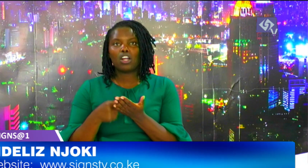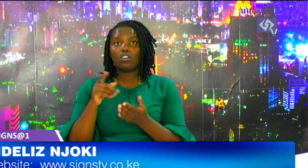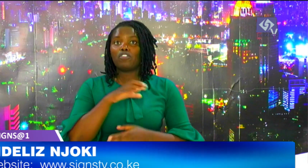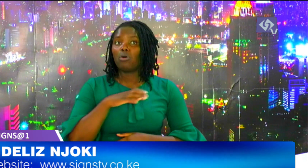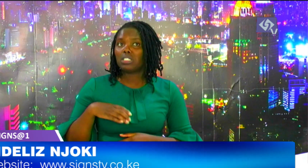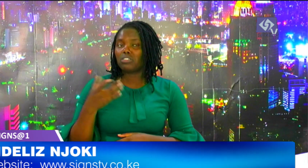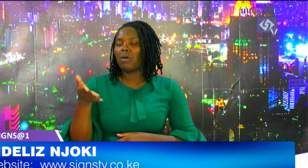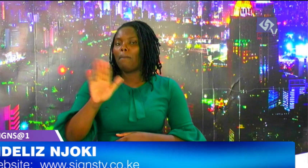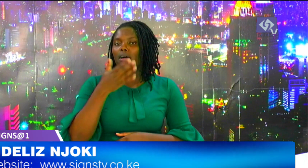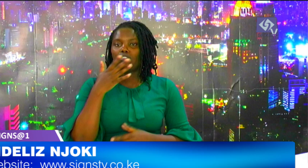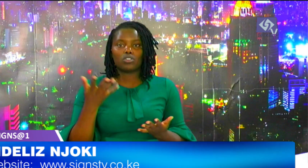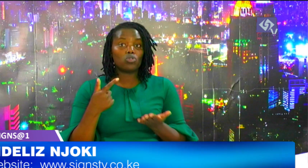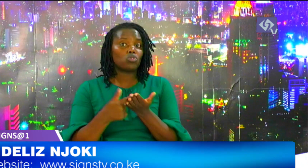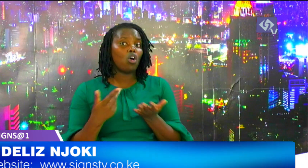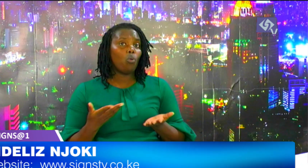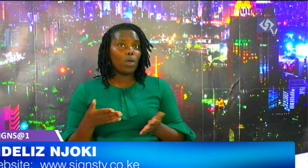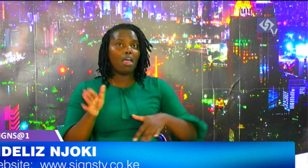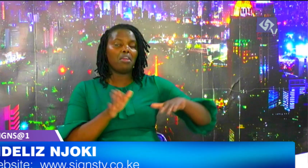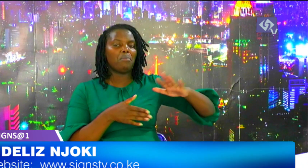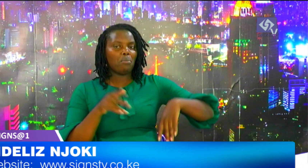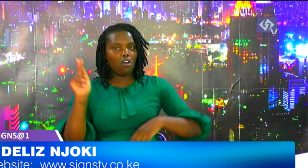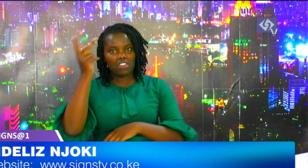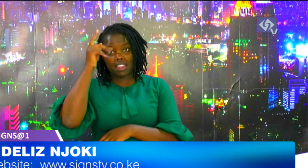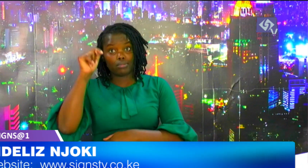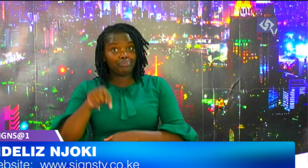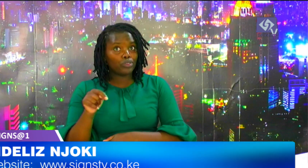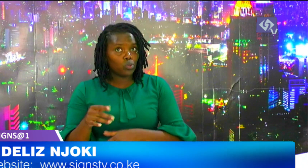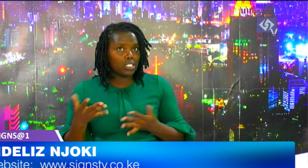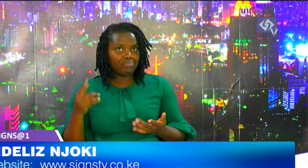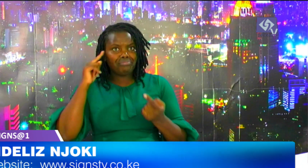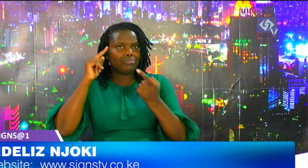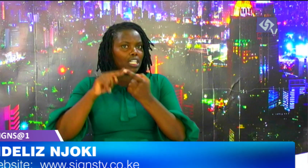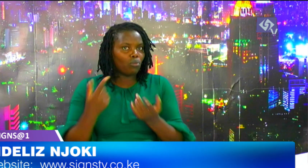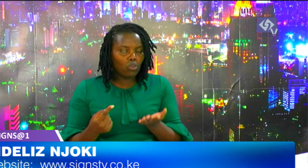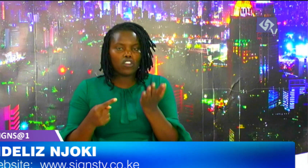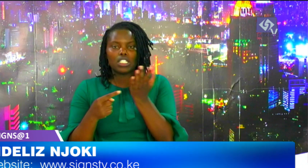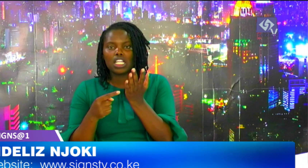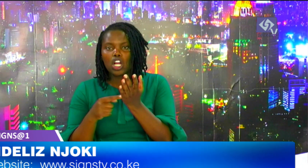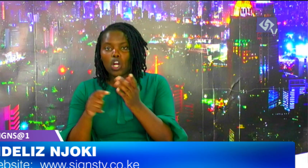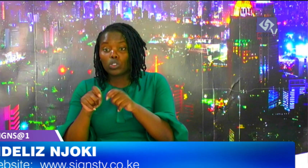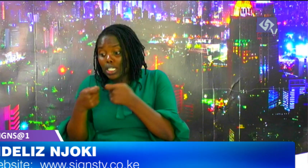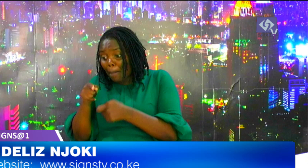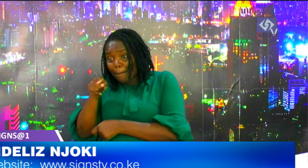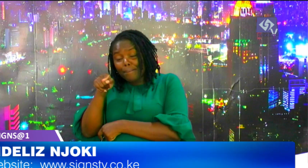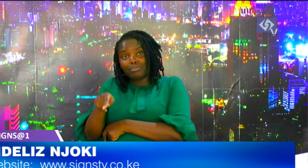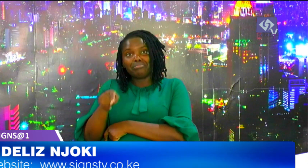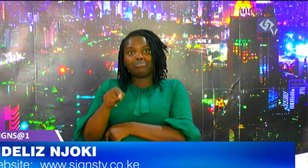Committee resumed talks at Bomas of Kenya today with the technical teams from the Kenya Kwanza and